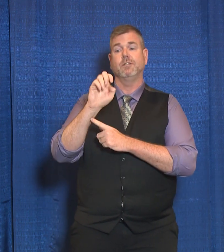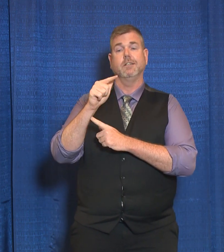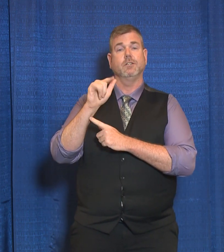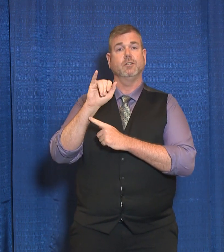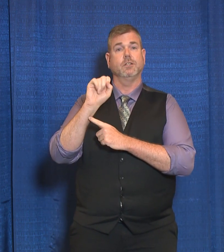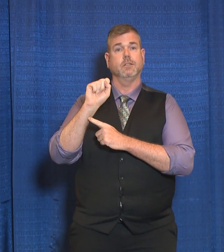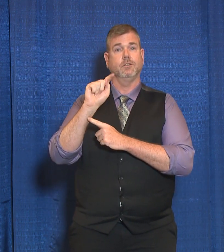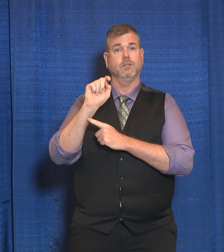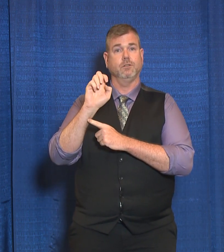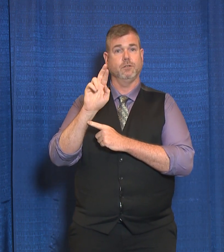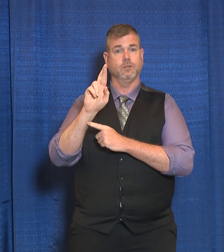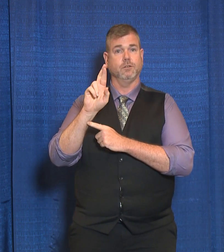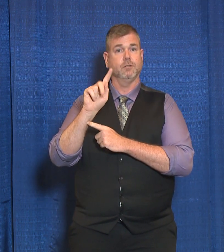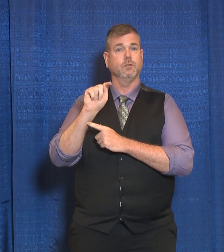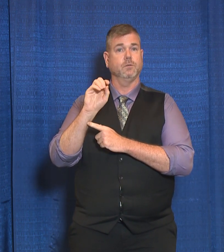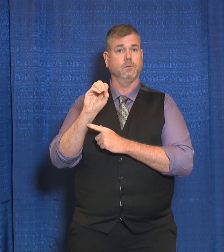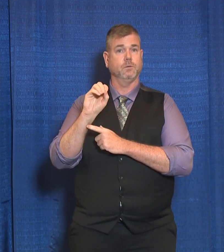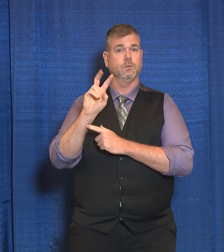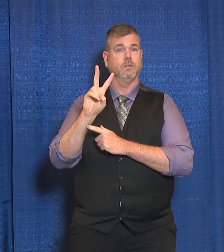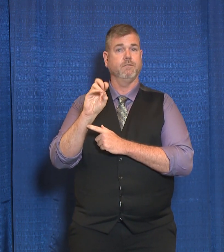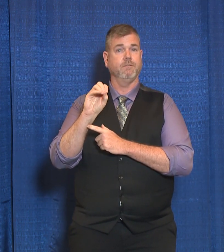registertovote.ca.gov.